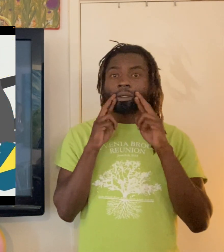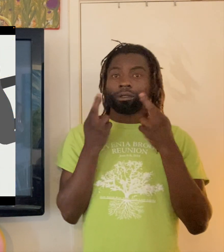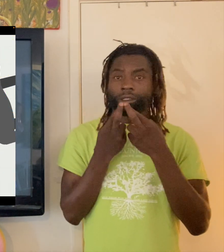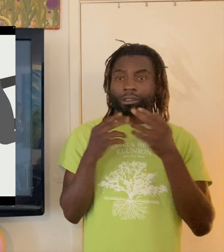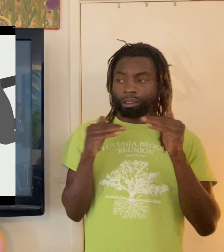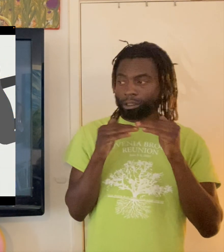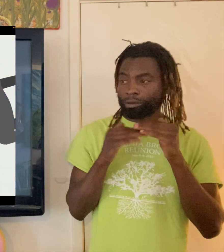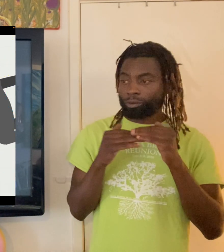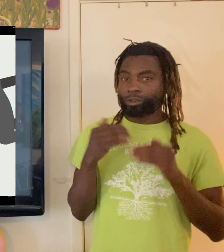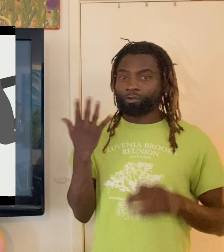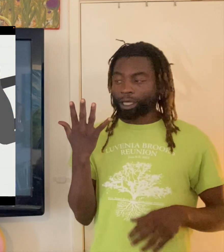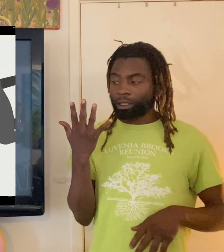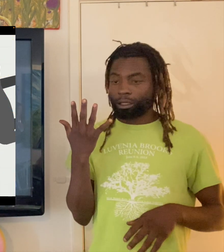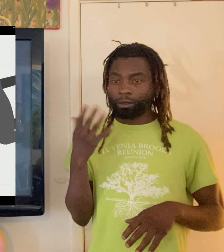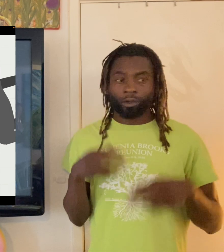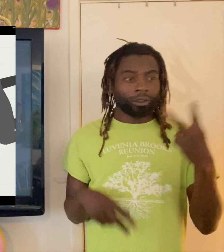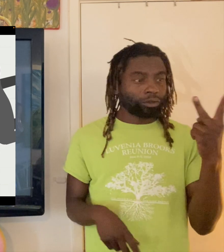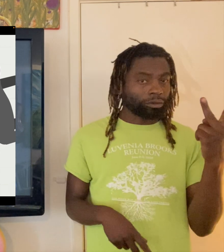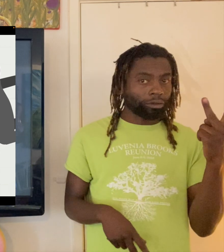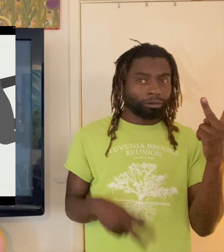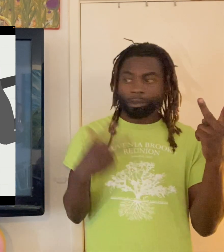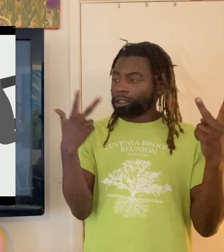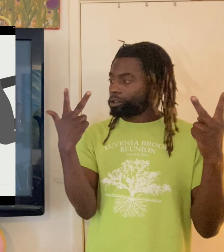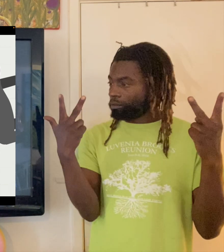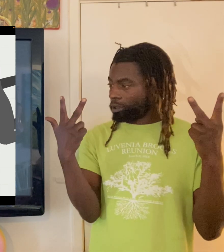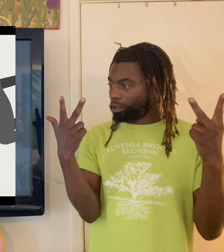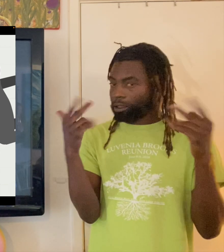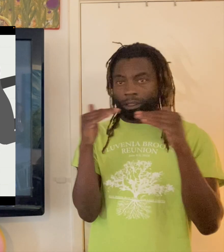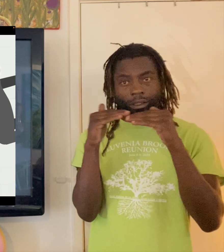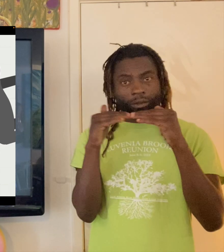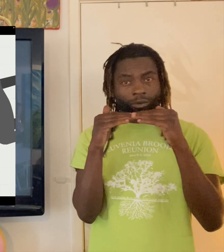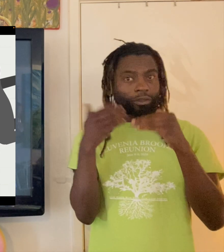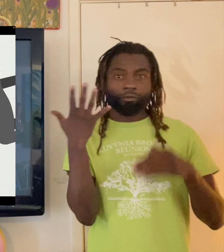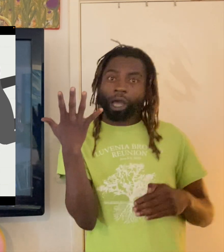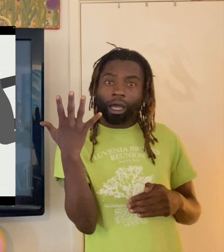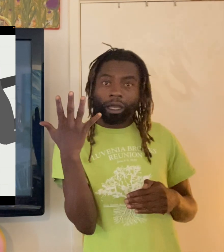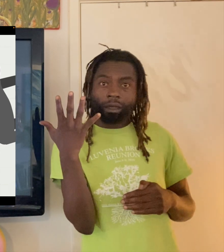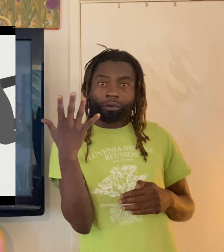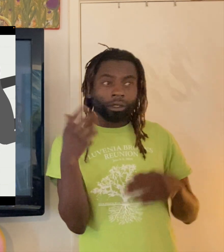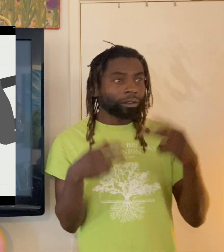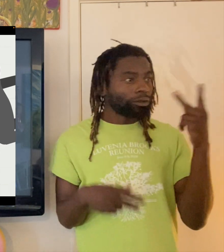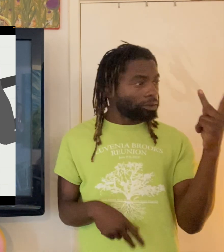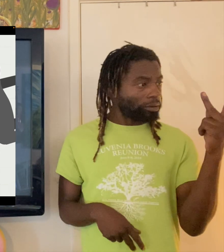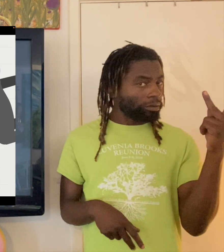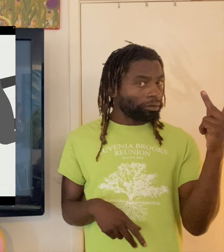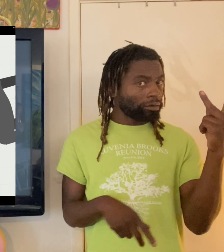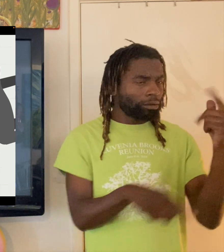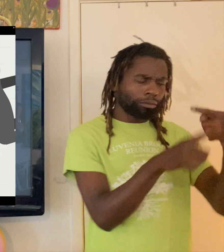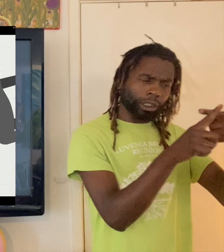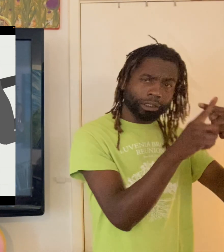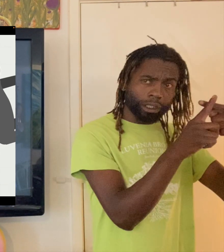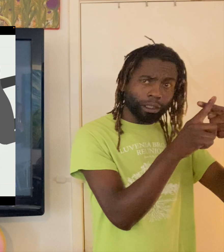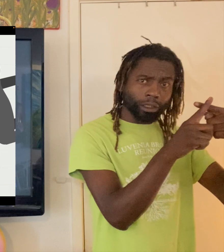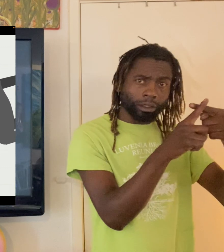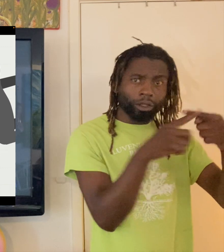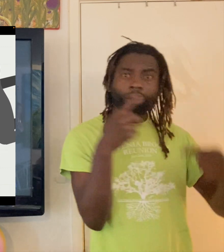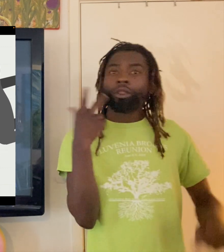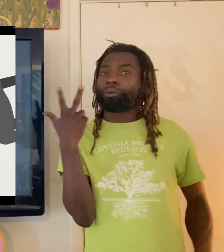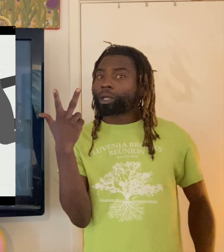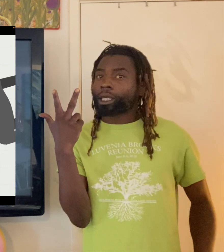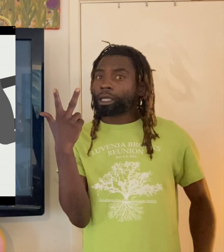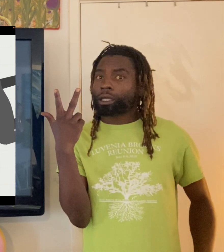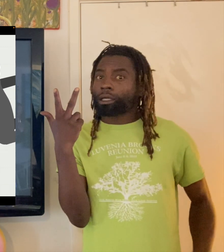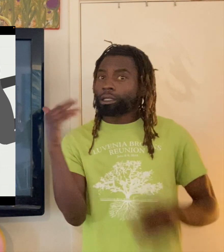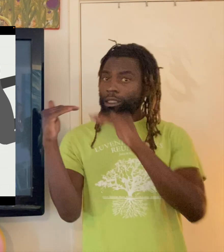5 donuts. 2 plus 3 equals 5. 2 plus